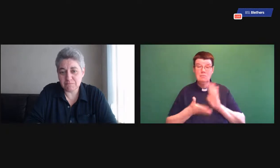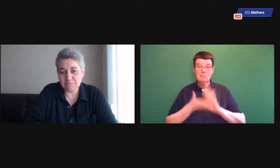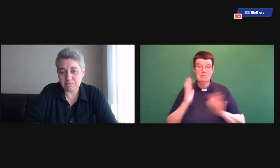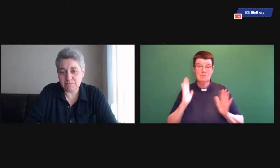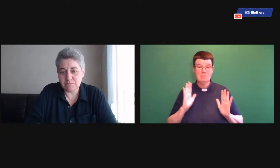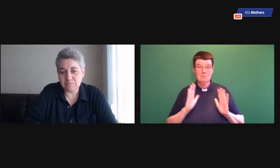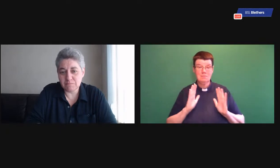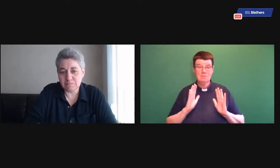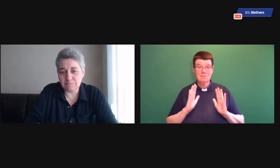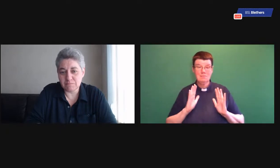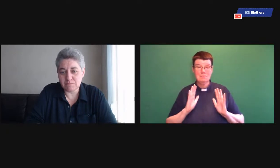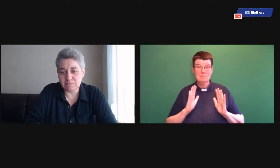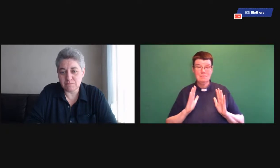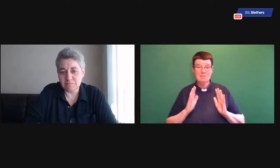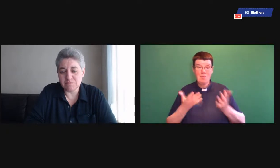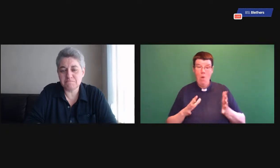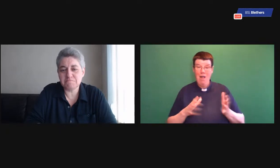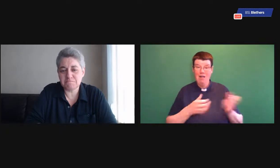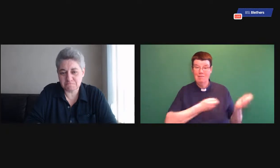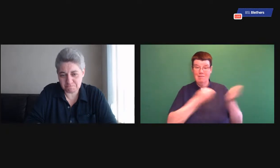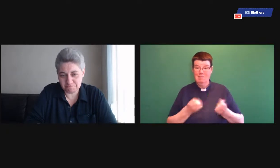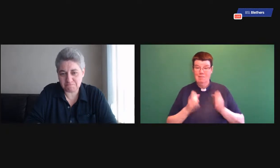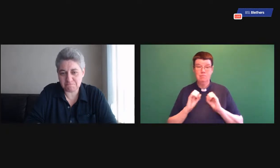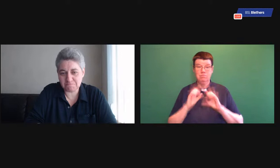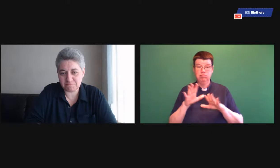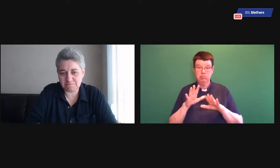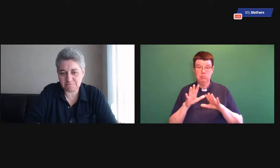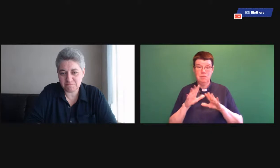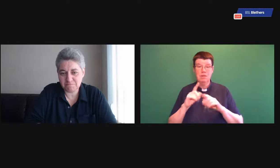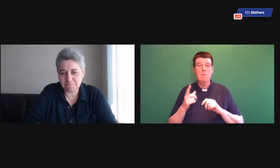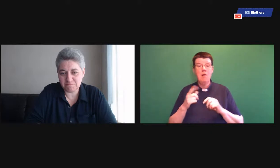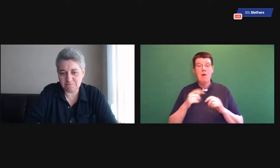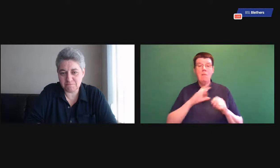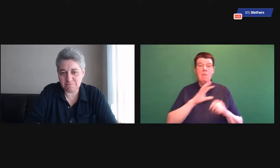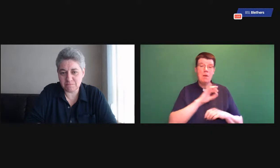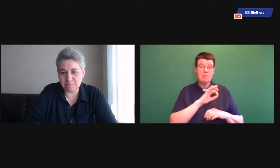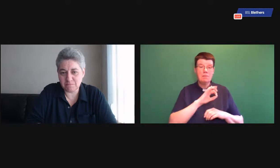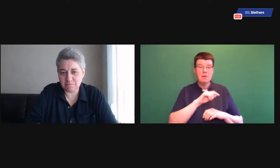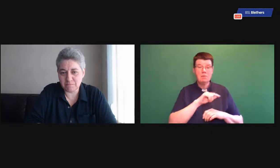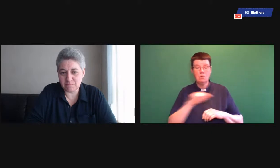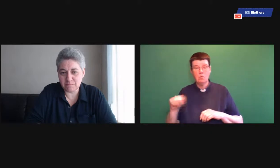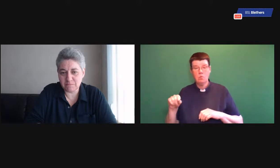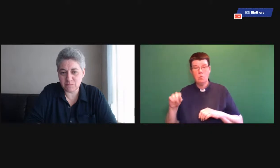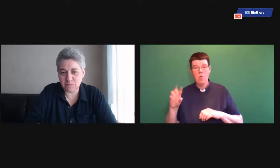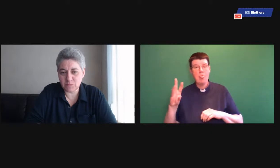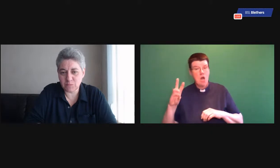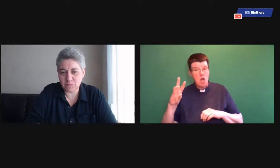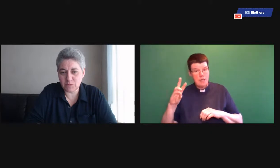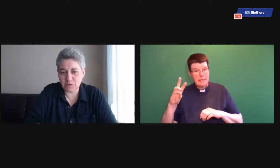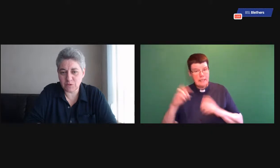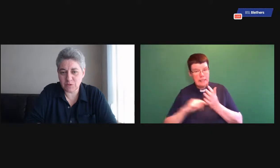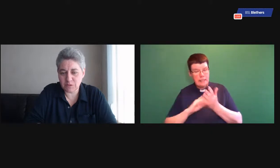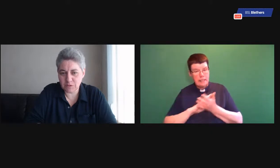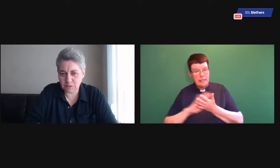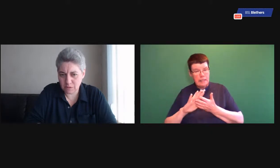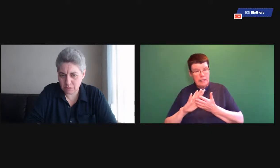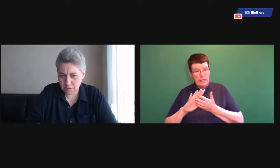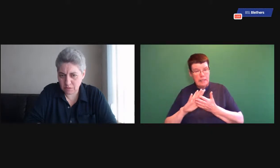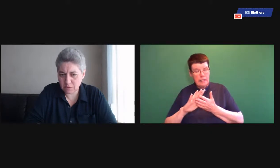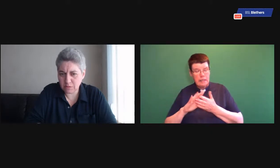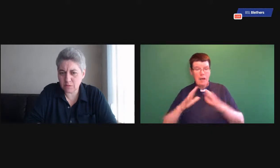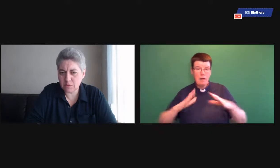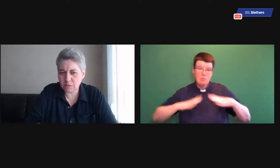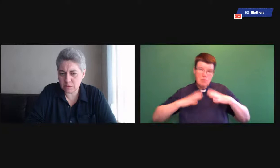learning stuff. But once my job is finished, that's it. That's me. I'm off duty and I get